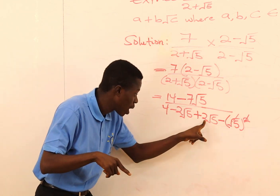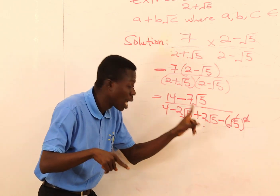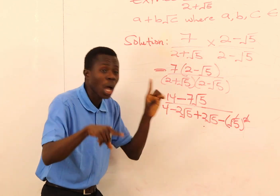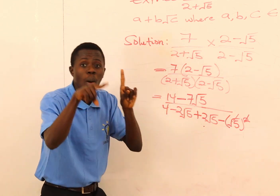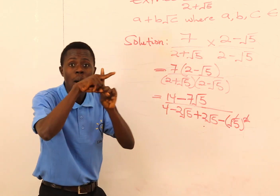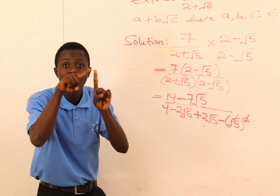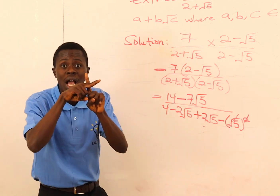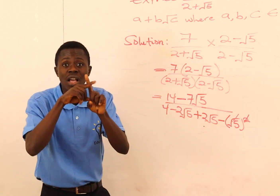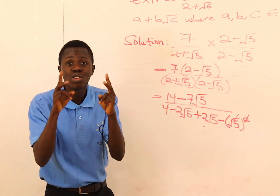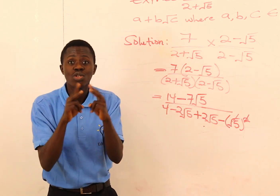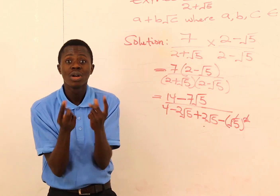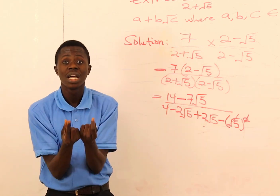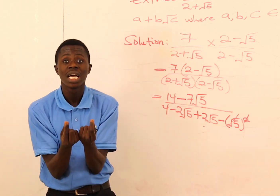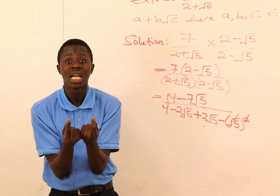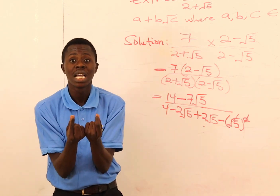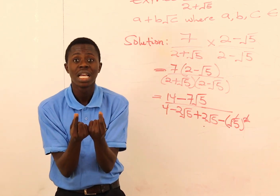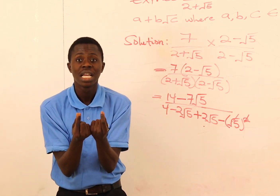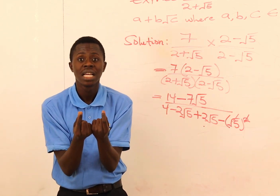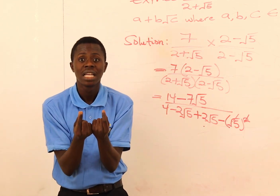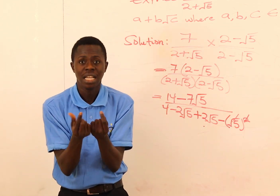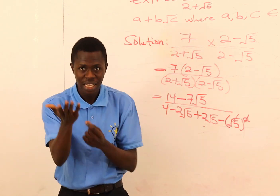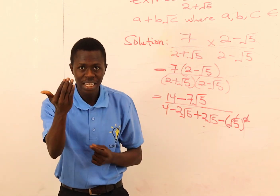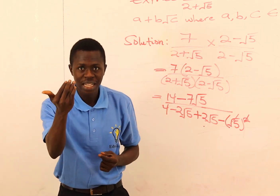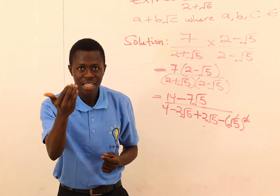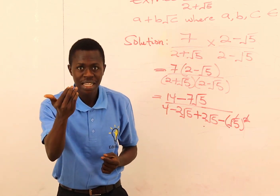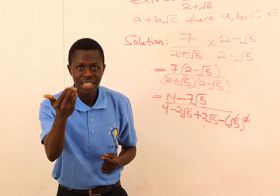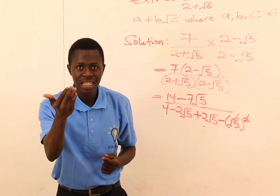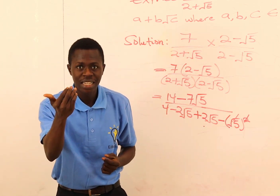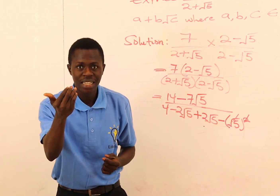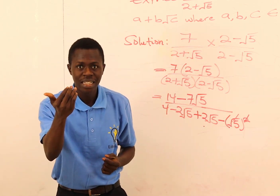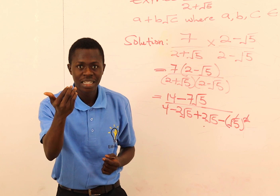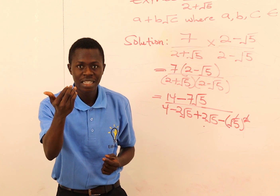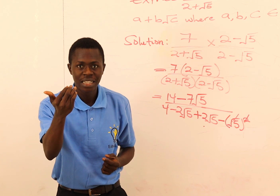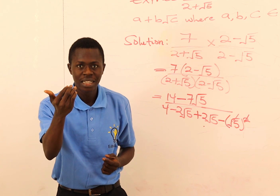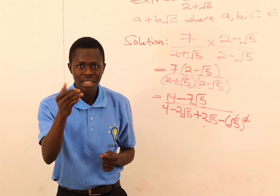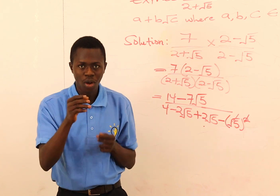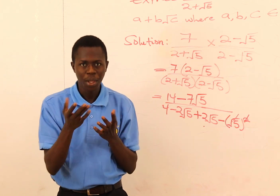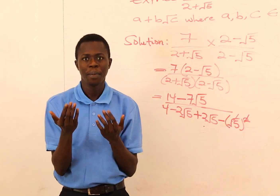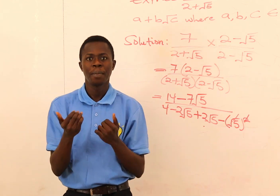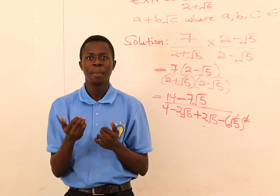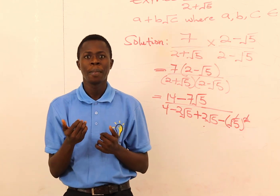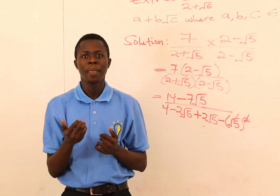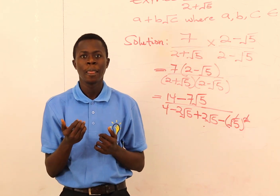minus 2 square root of 5 and then plus 2 square root of